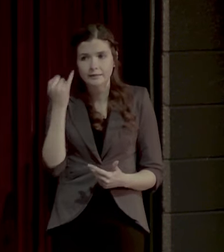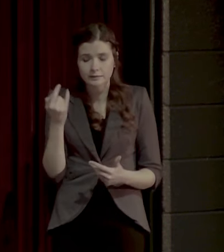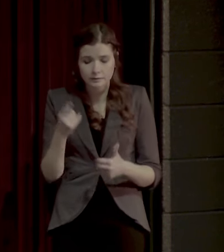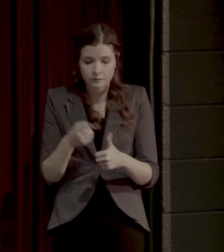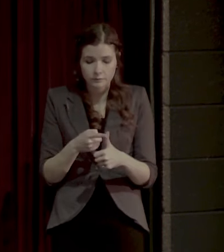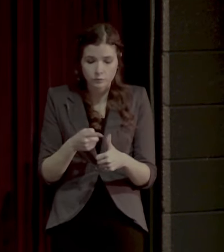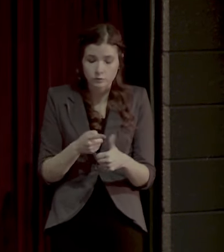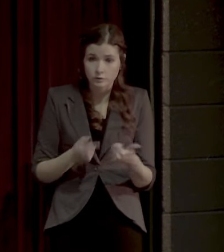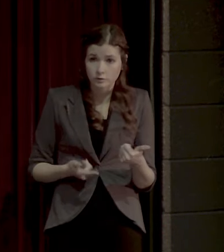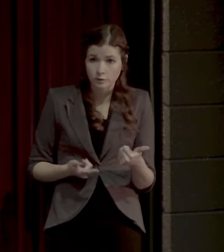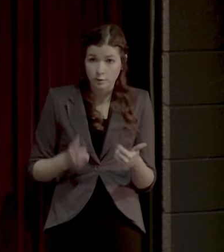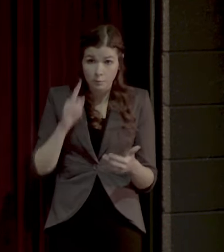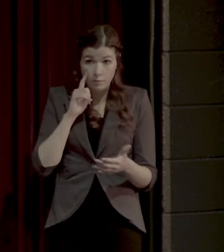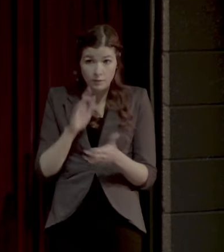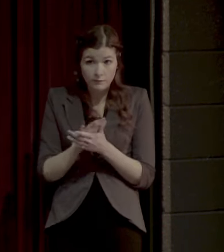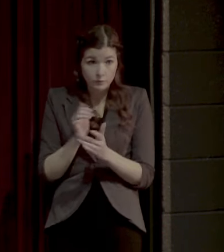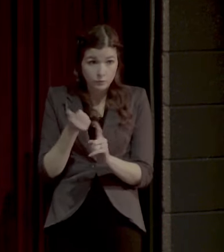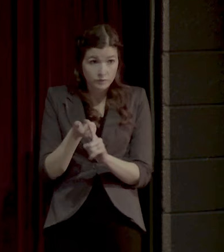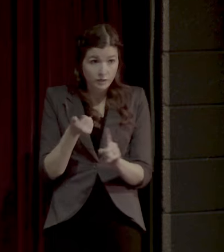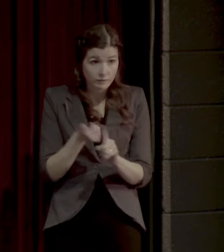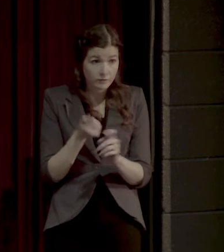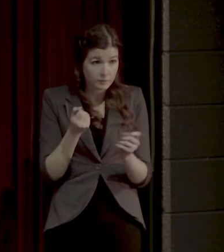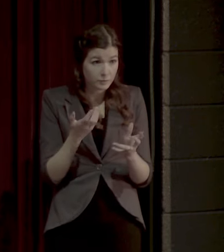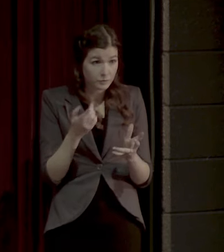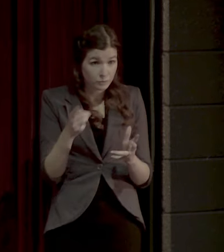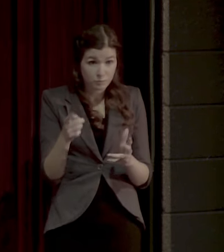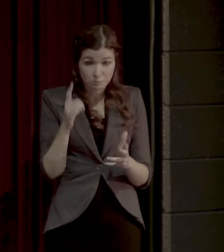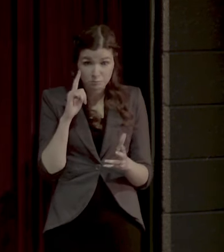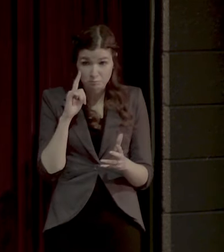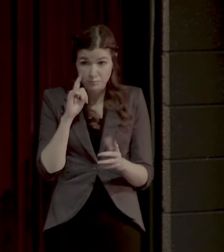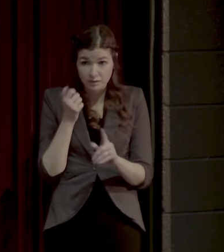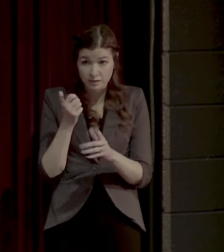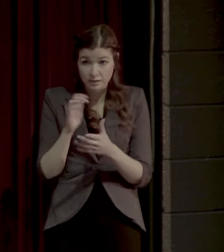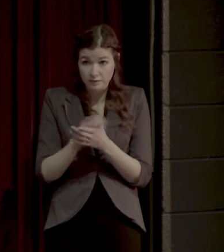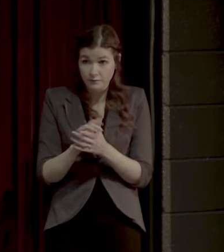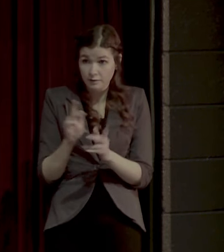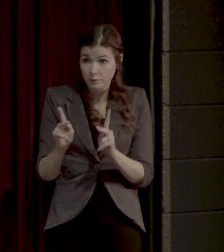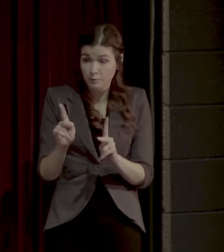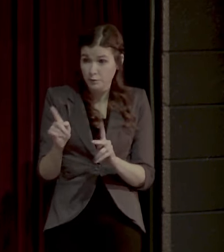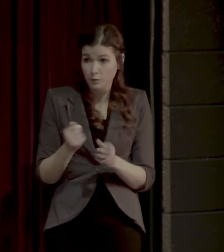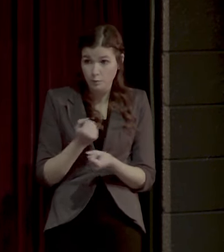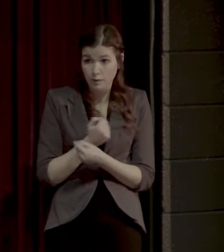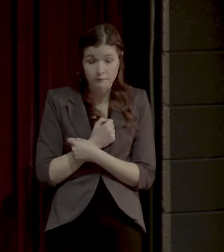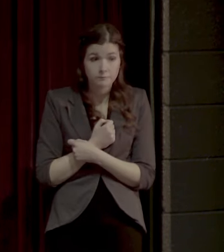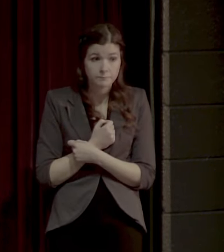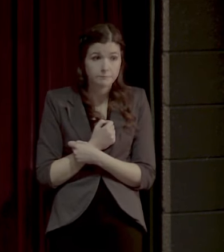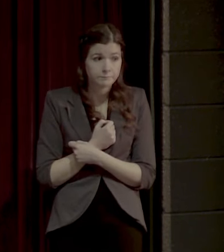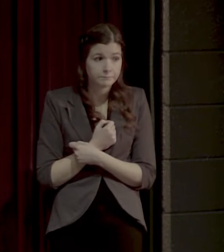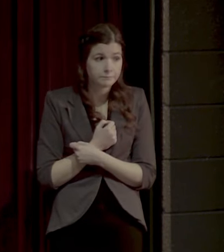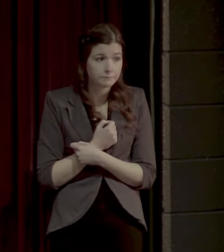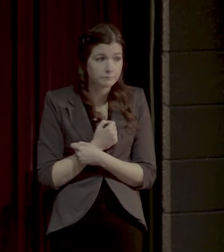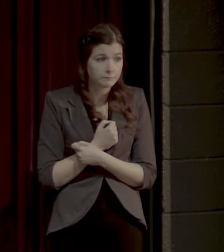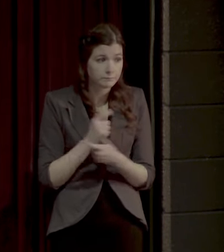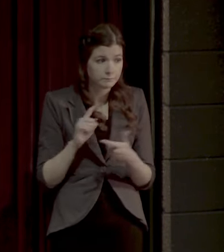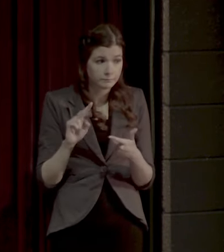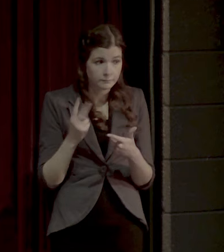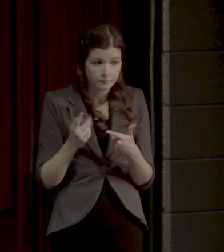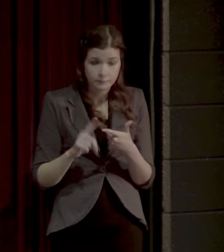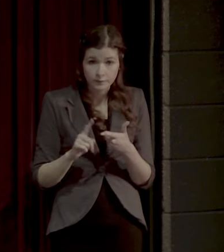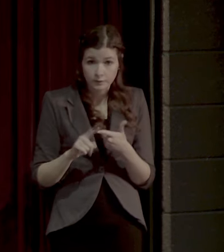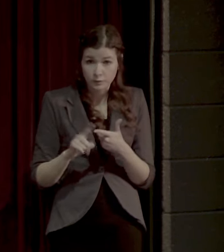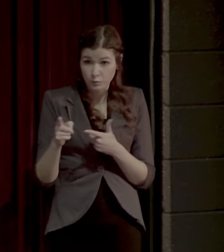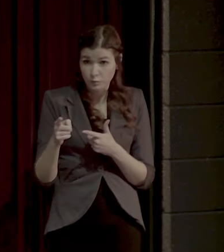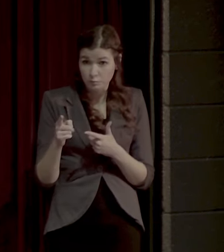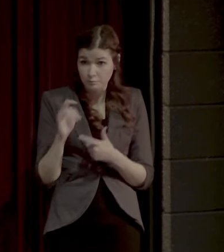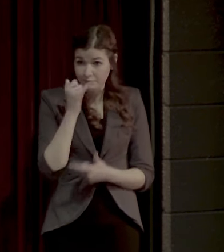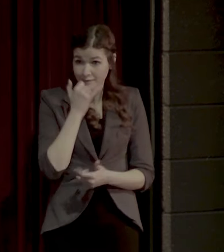First, to believe in yourself as much as you believe in the people that you love. And second, when you